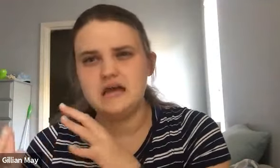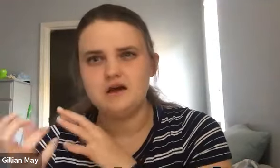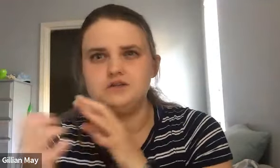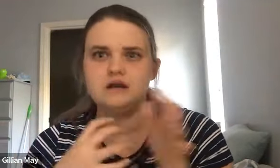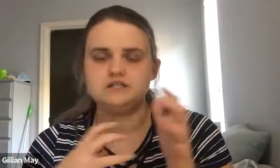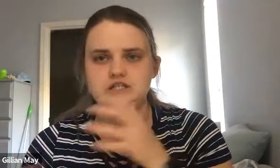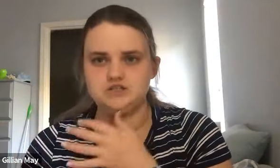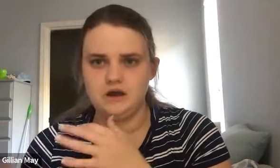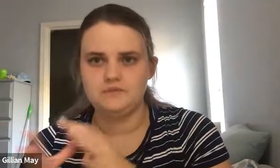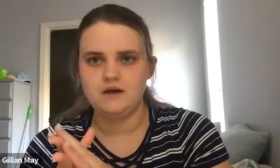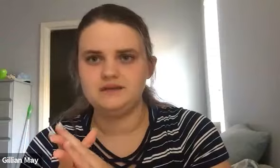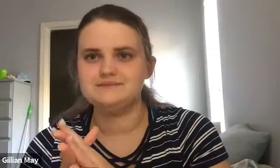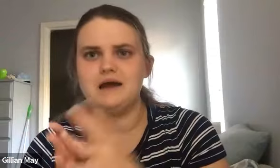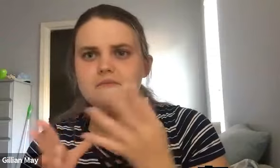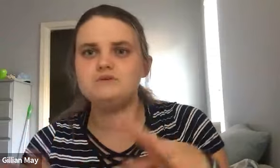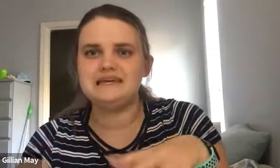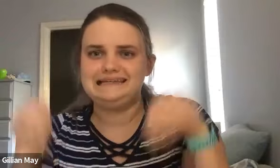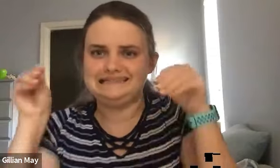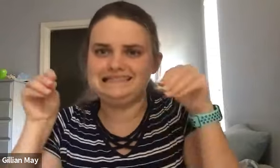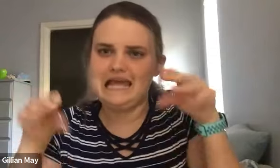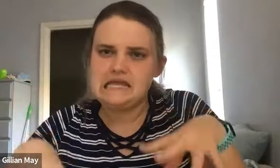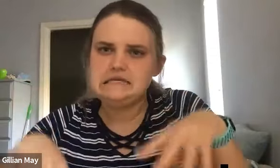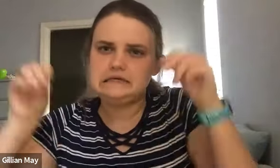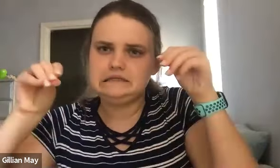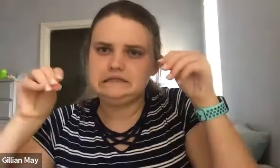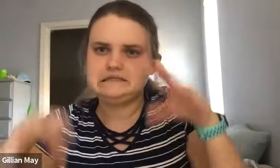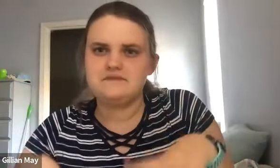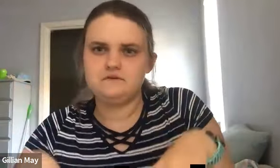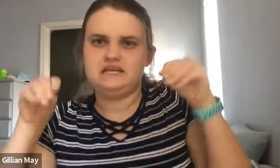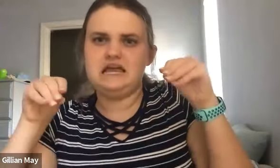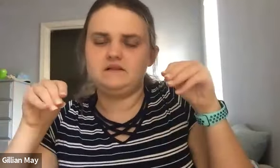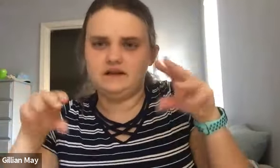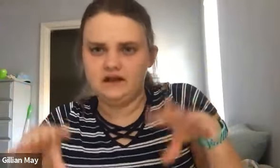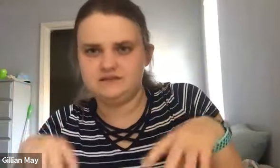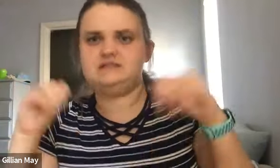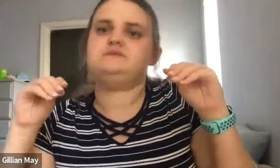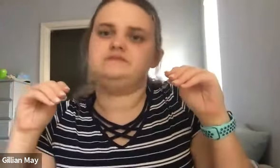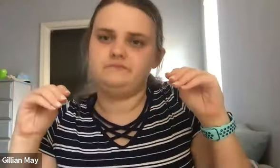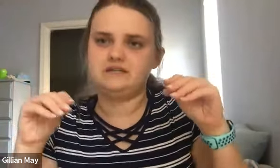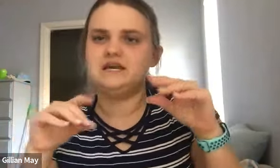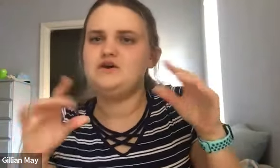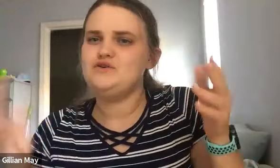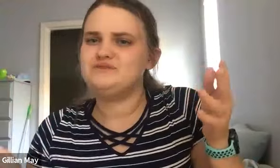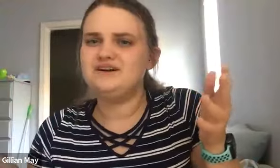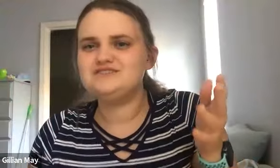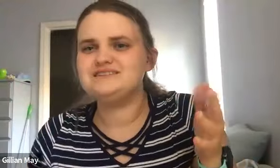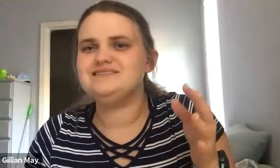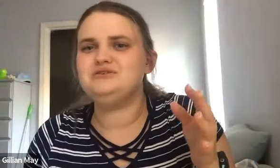how you would actually describe that, because my mind would think take, sign for take, like I've accepted and picked, but also that's a